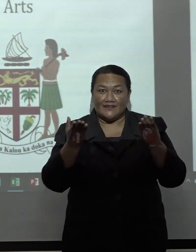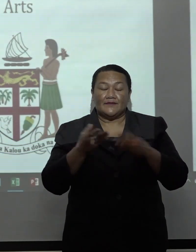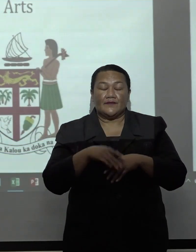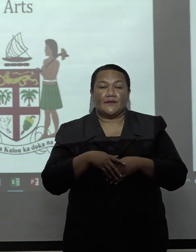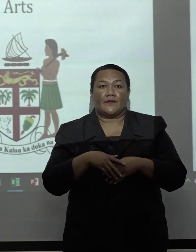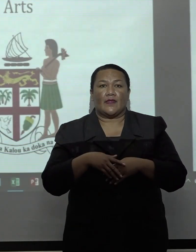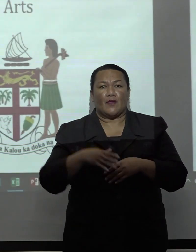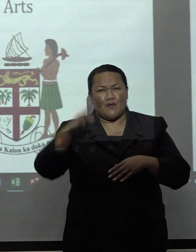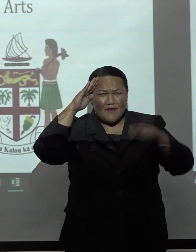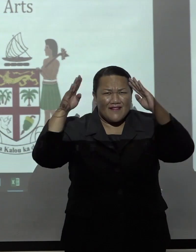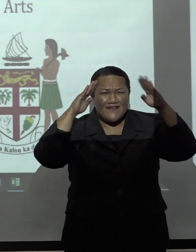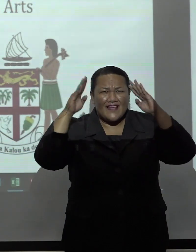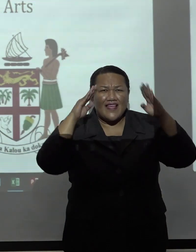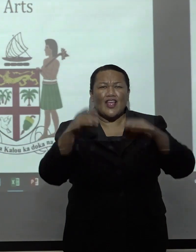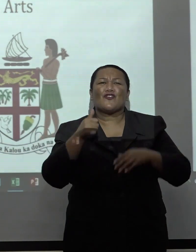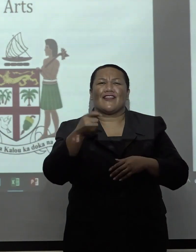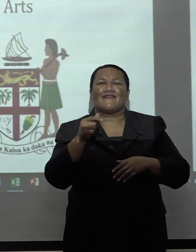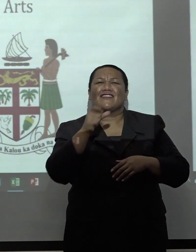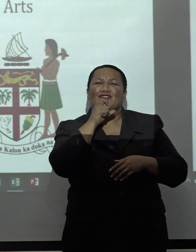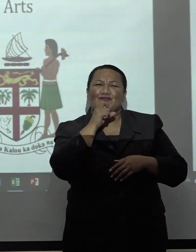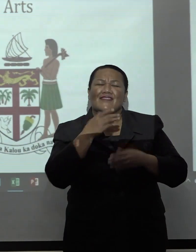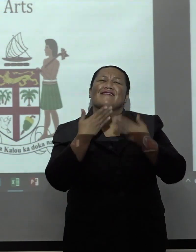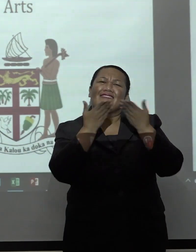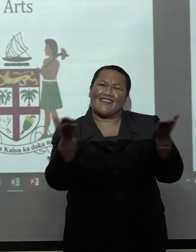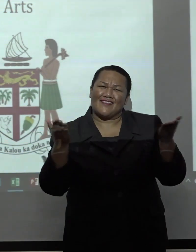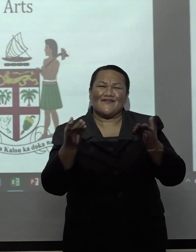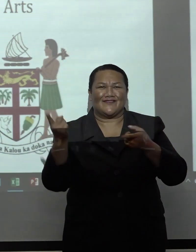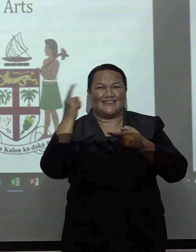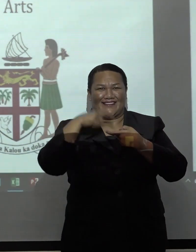very good afternoon to all of you. Thanks for joining.